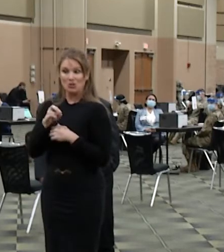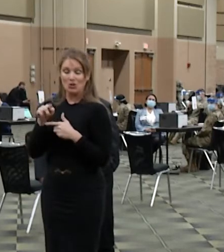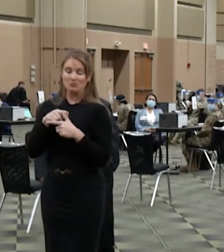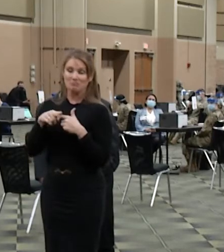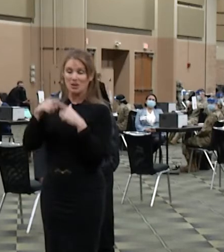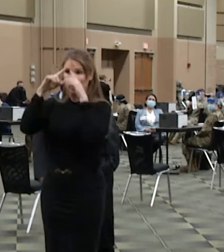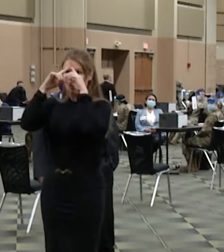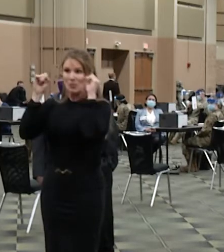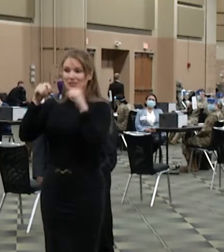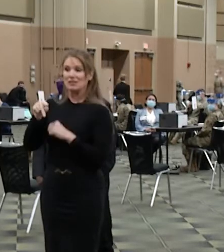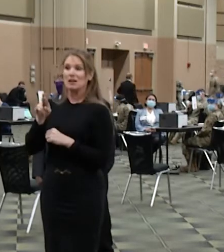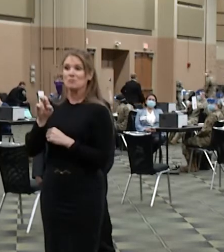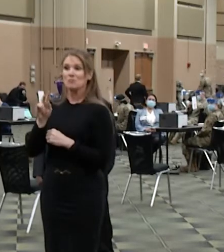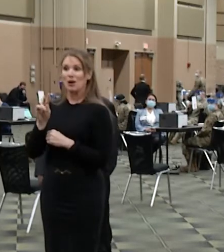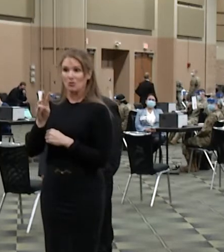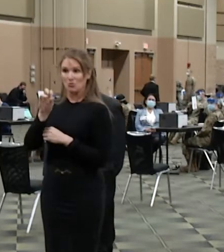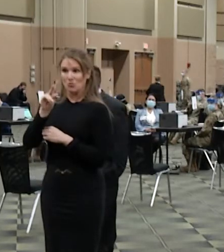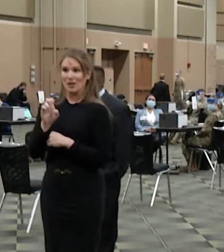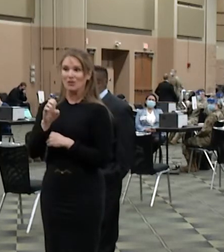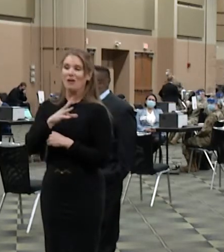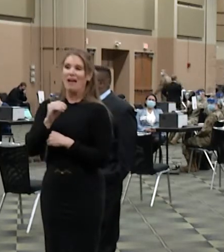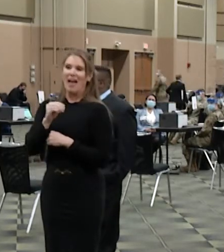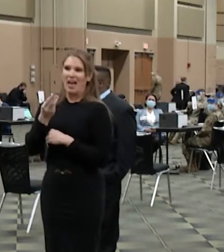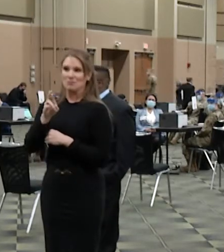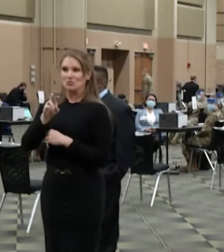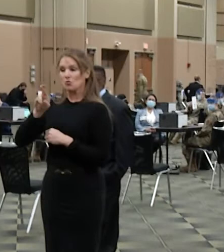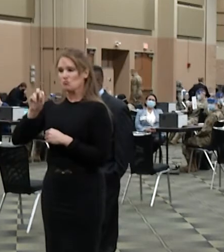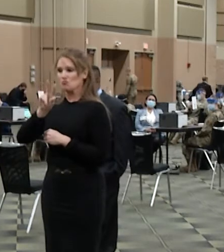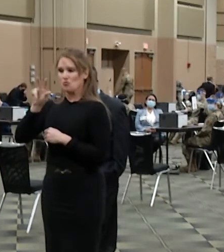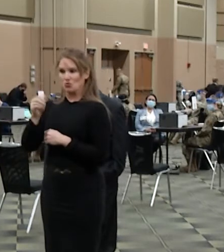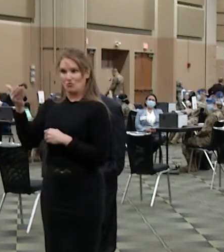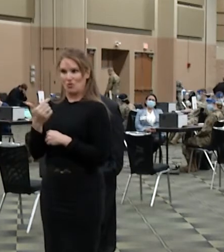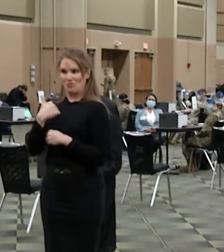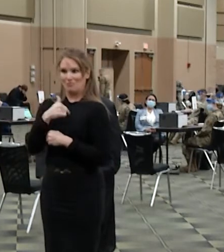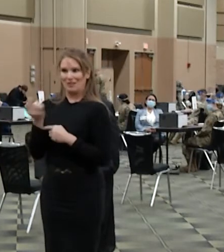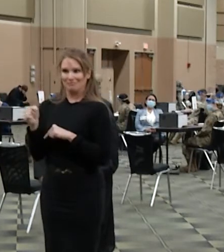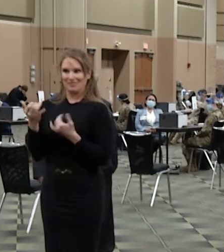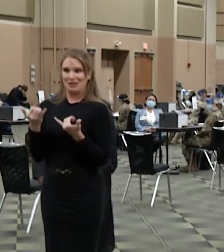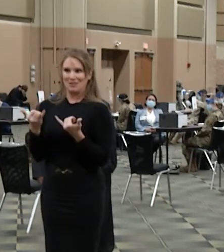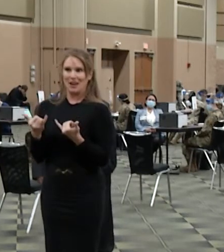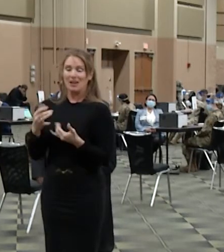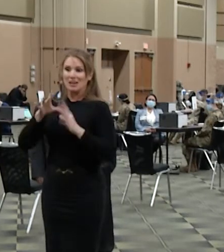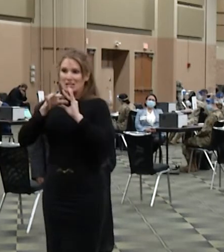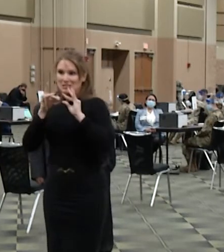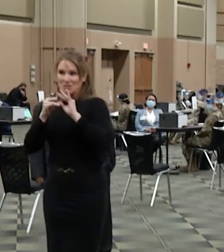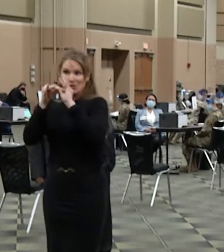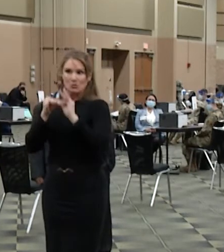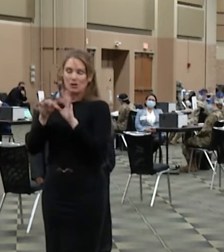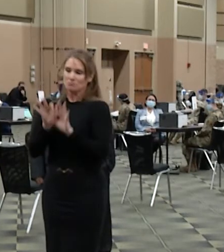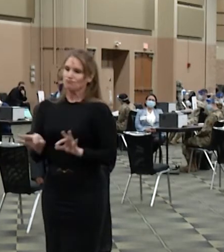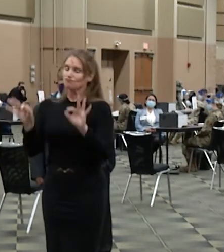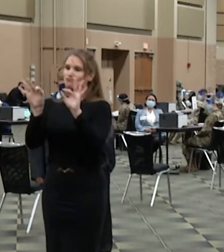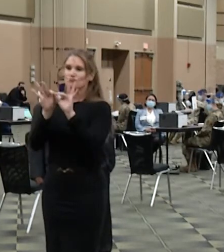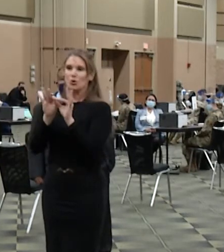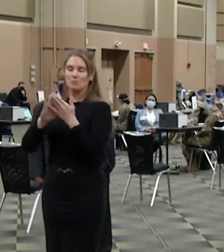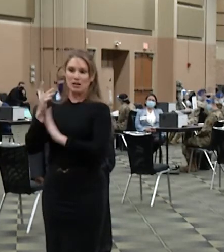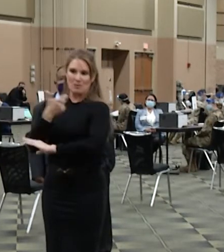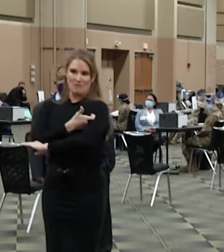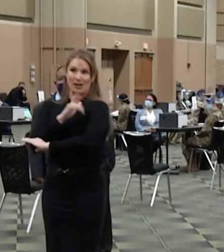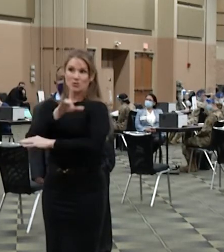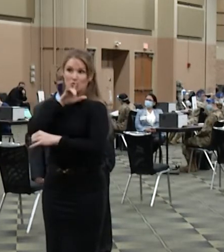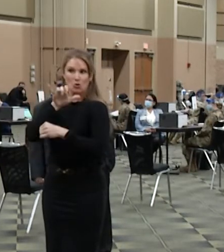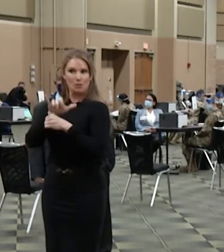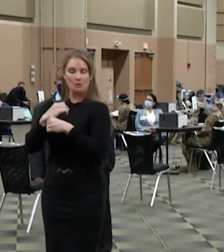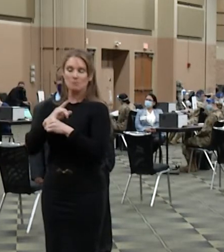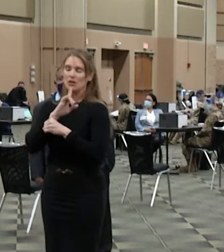President Preckwinkle, and Mr. Rocha for inviting me here today to speak about the importance of being vaccinated and for your commitment to